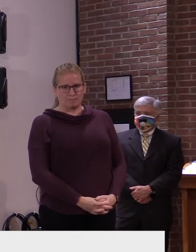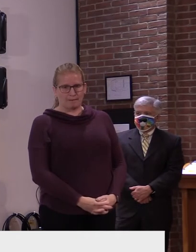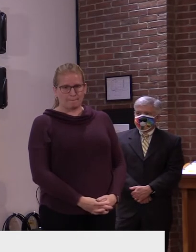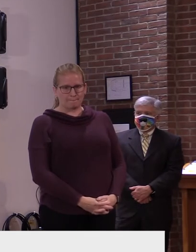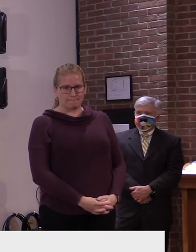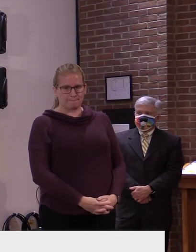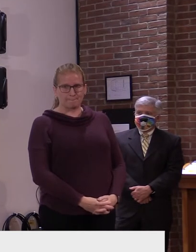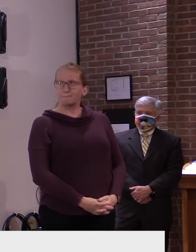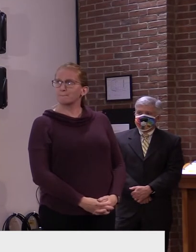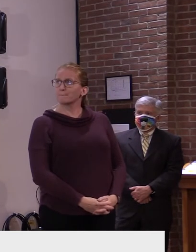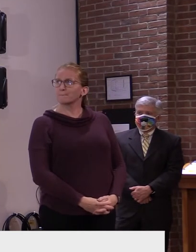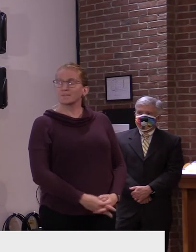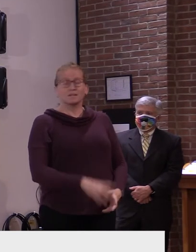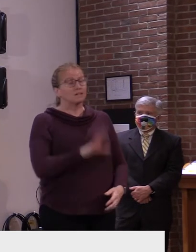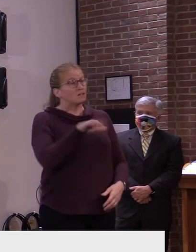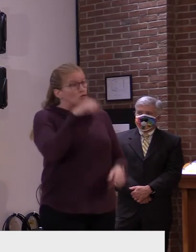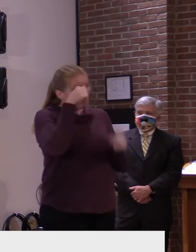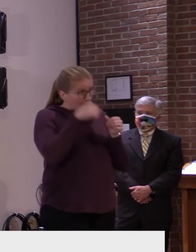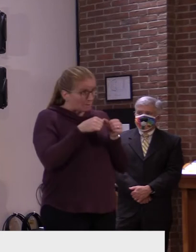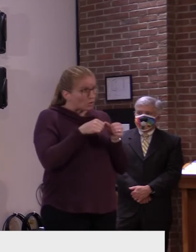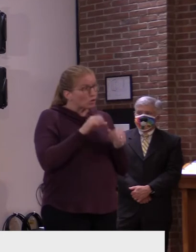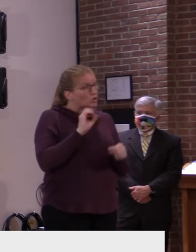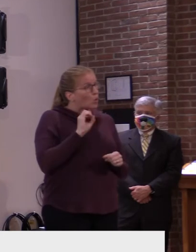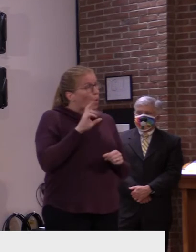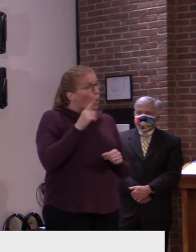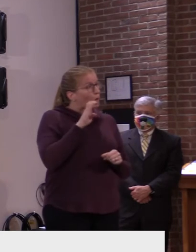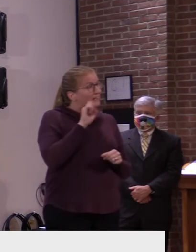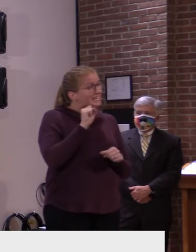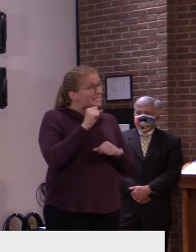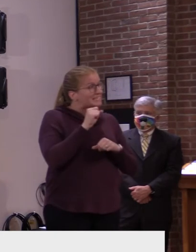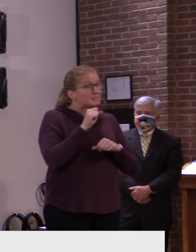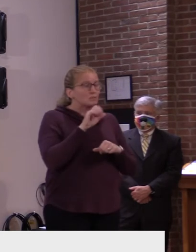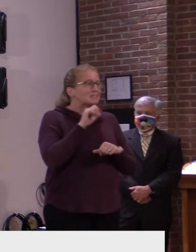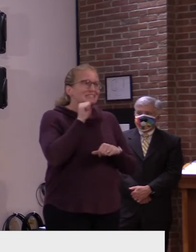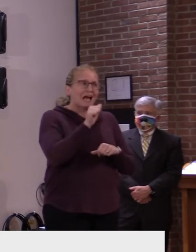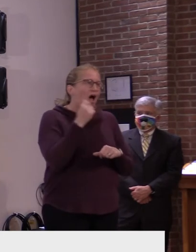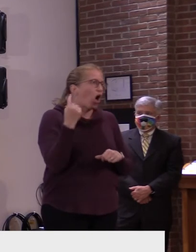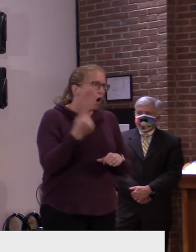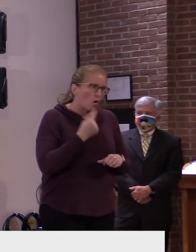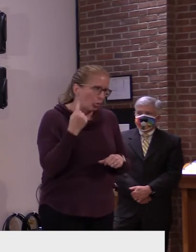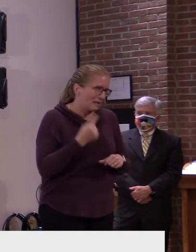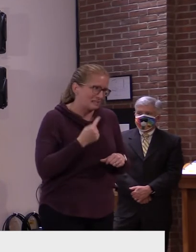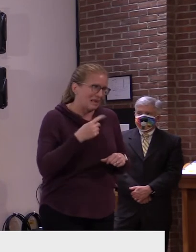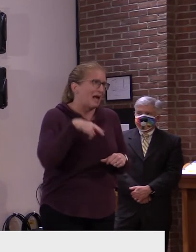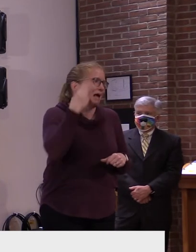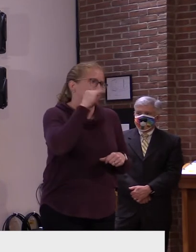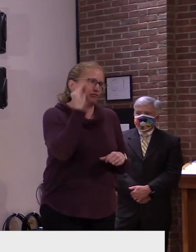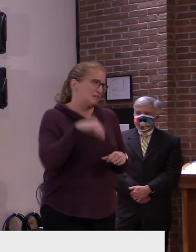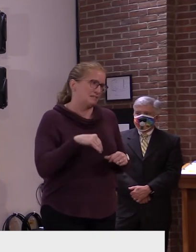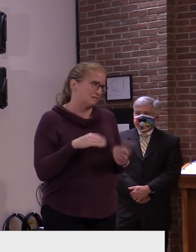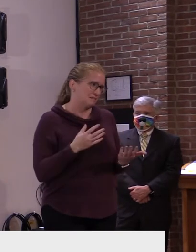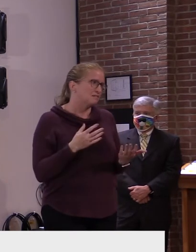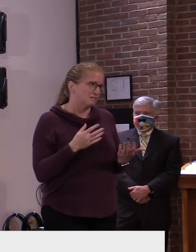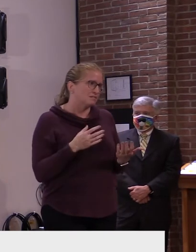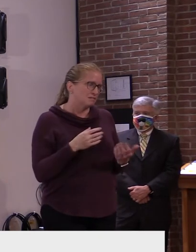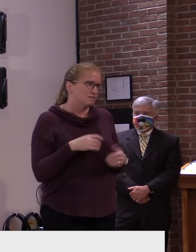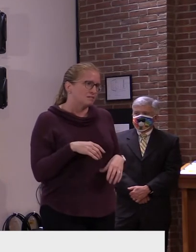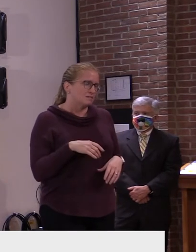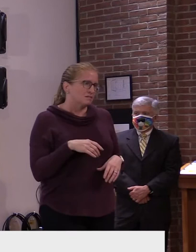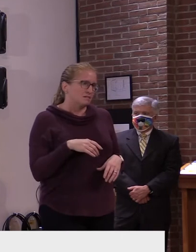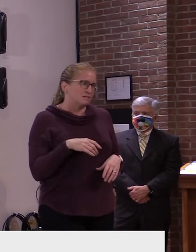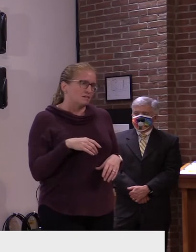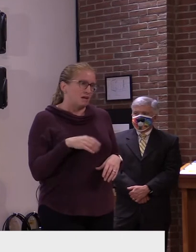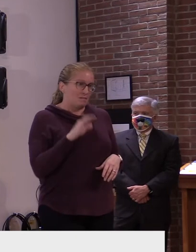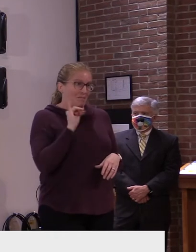so remember that orleans county was not always at a high rate that's a very